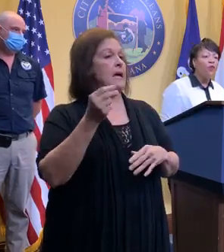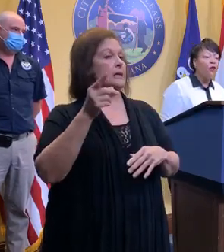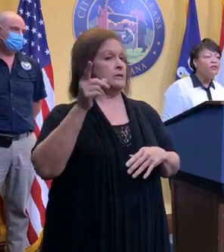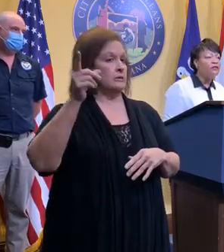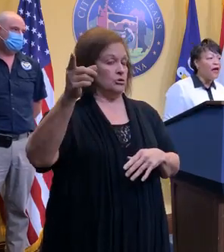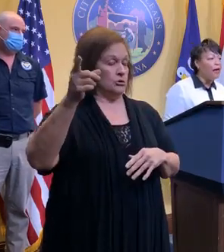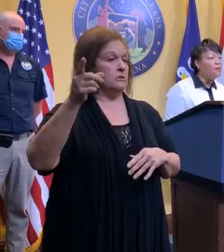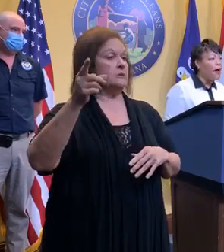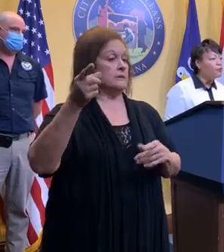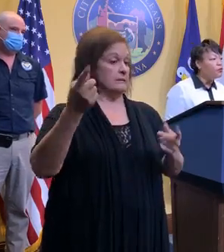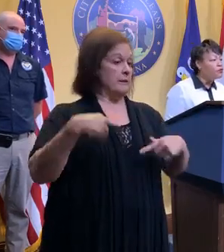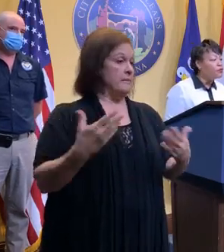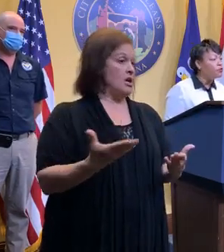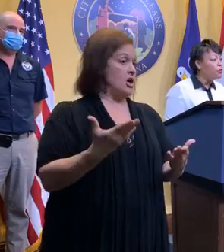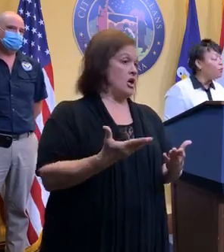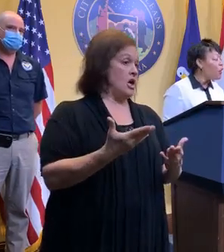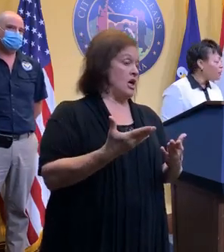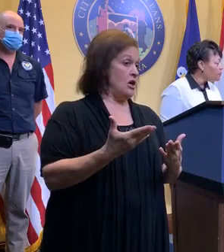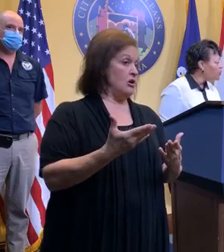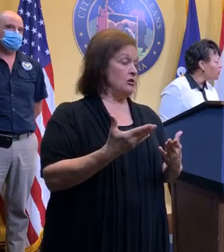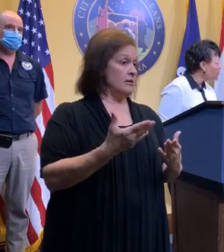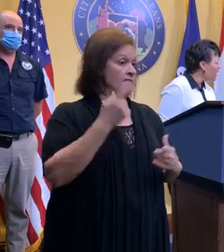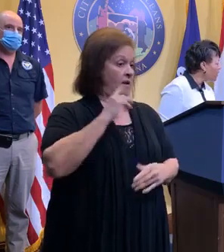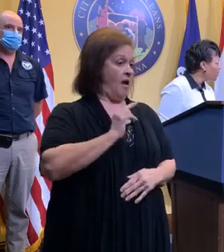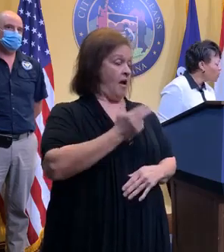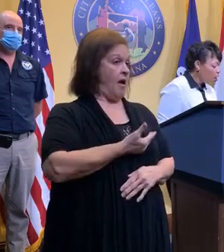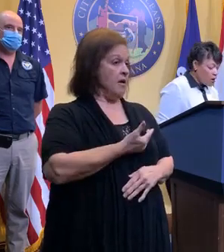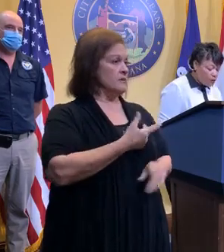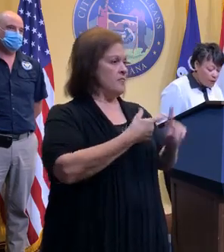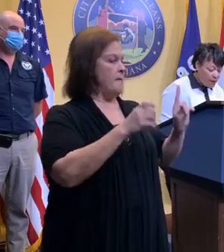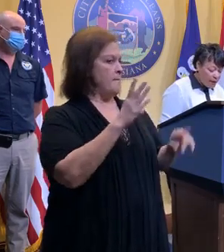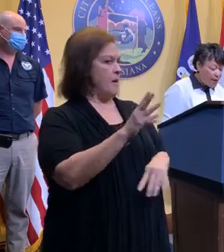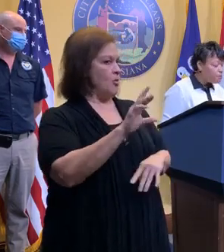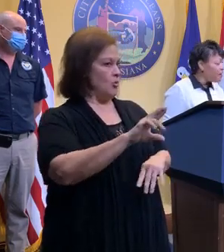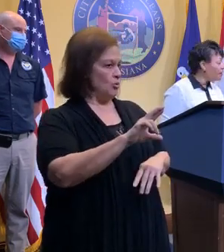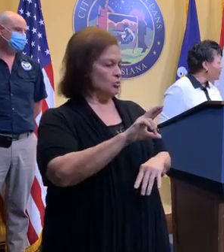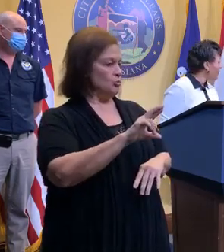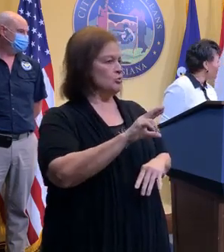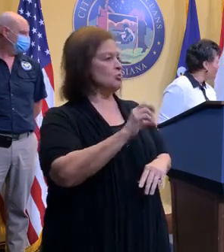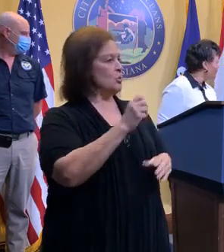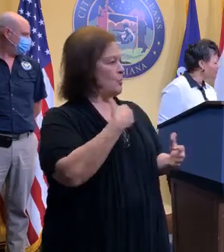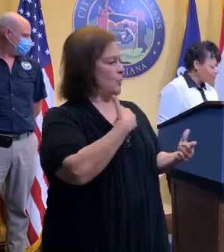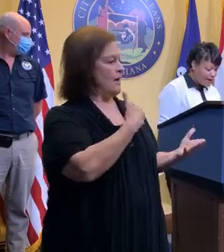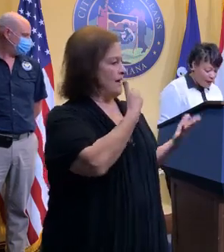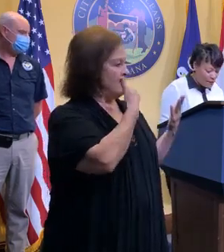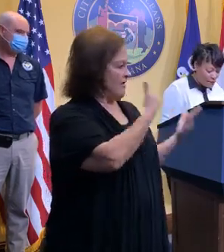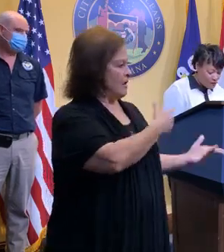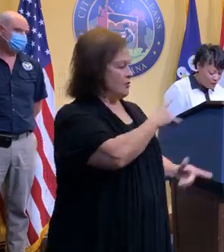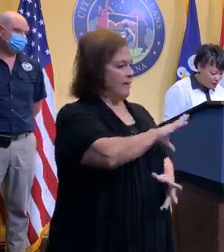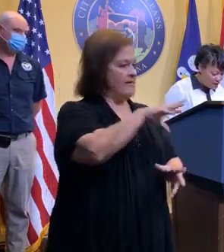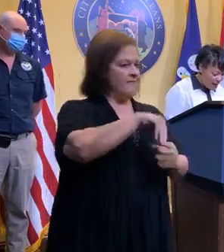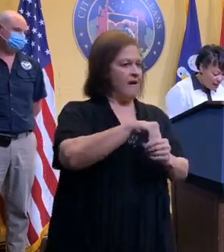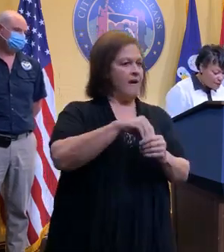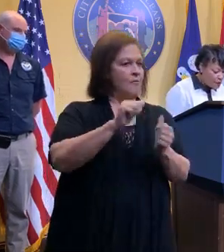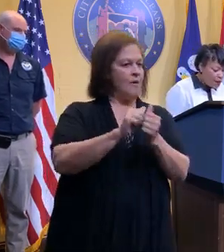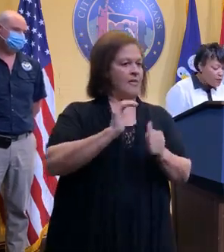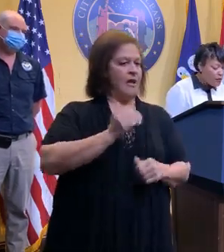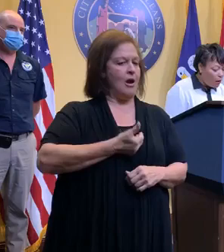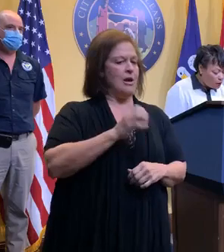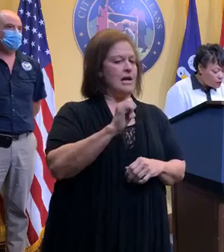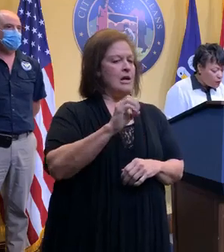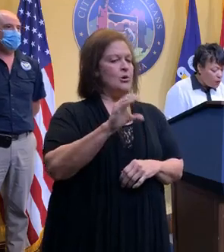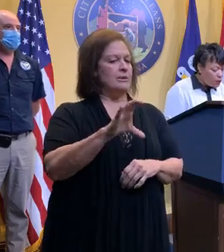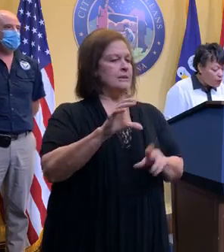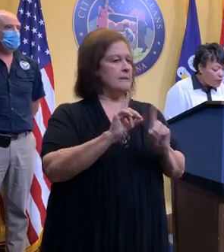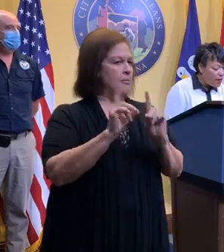the City of New Orleans and Baton Rouge. And so we welcome you and we thank you for being embedded in our EOC. I appreciate that.